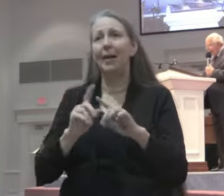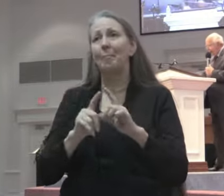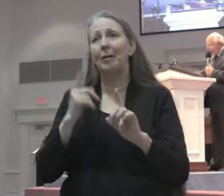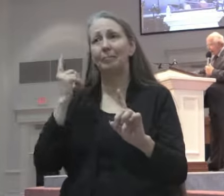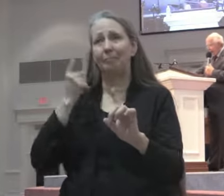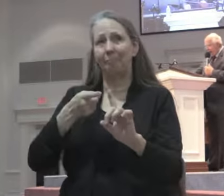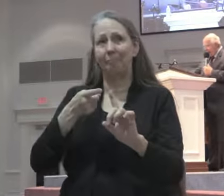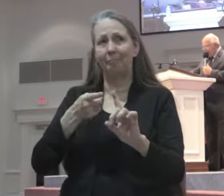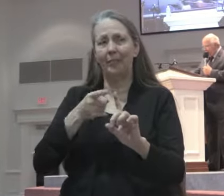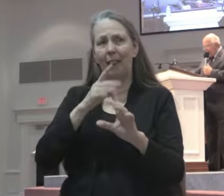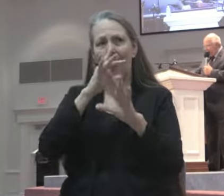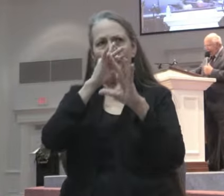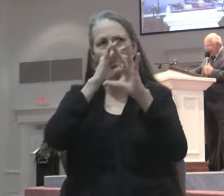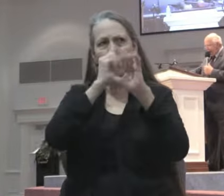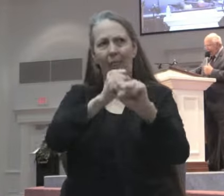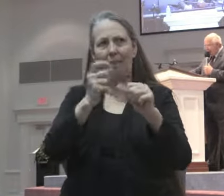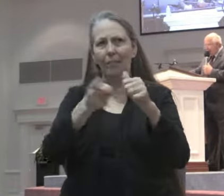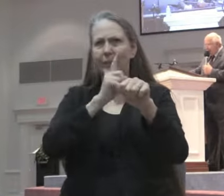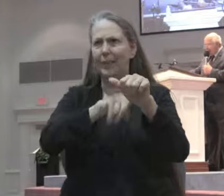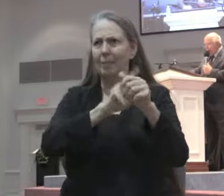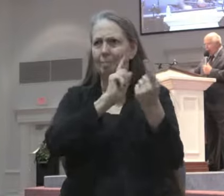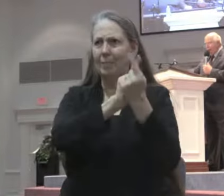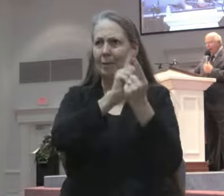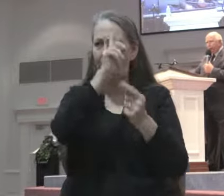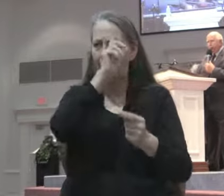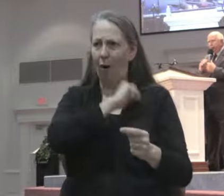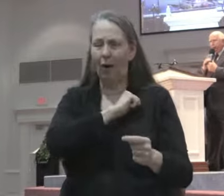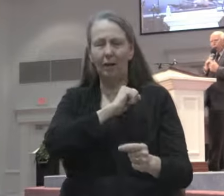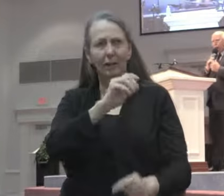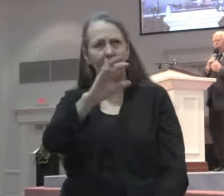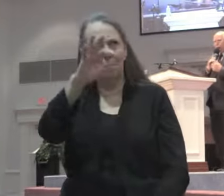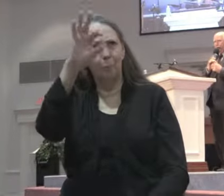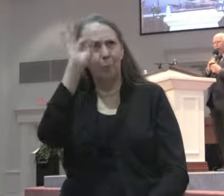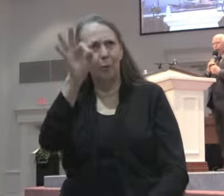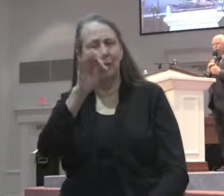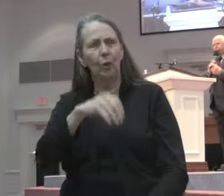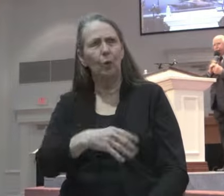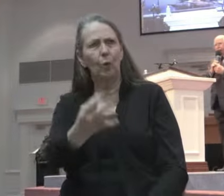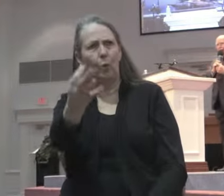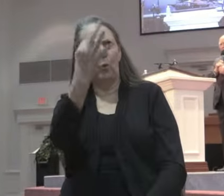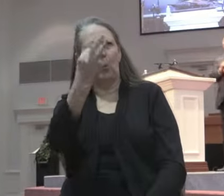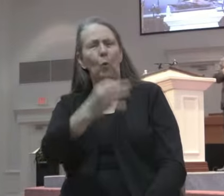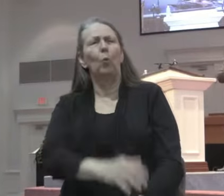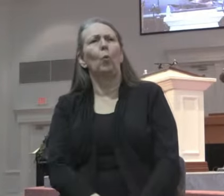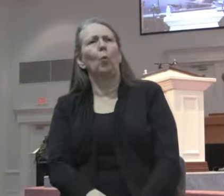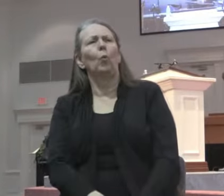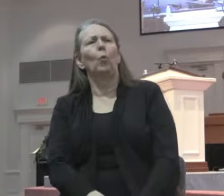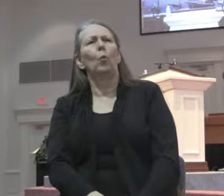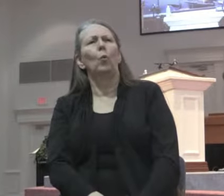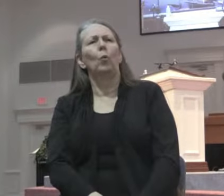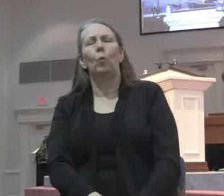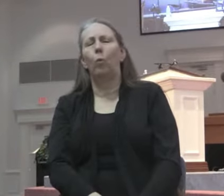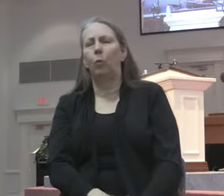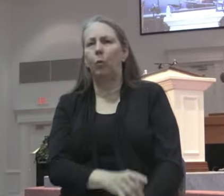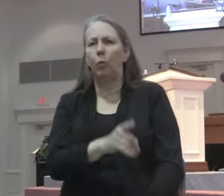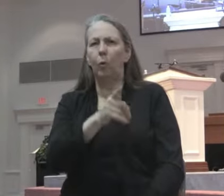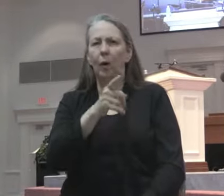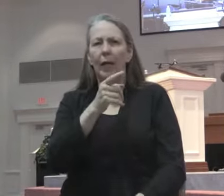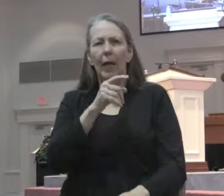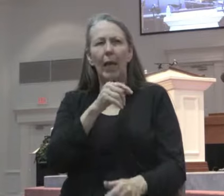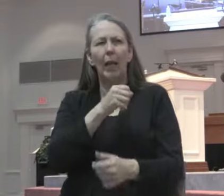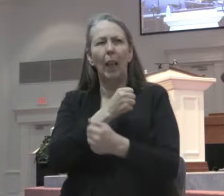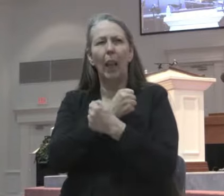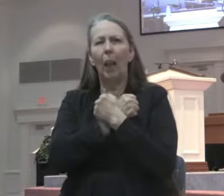that captivated me the first time that I heard Brother Arnold preach, I knew instantly that he was a man who sought